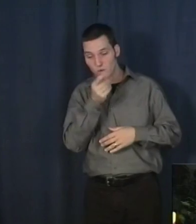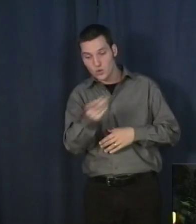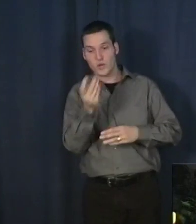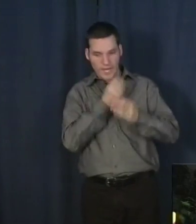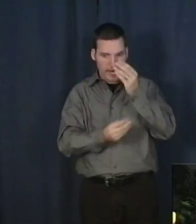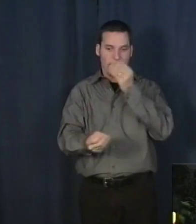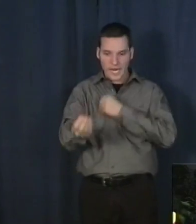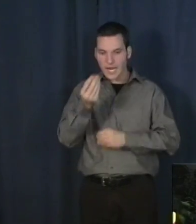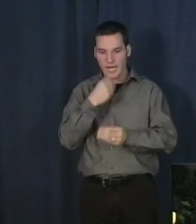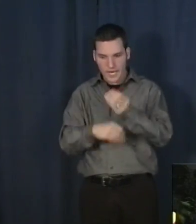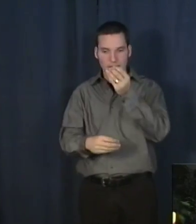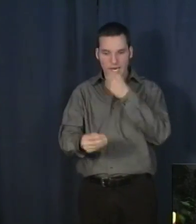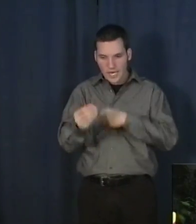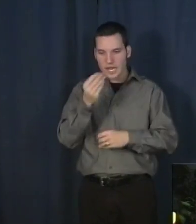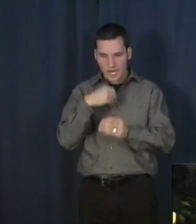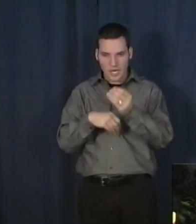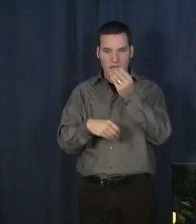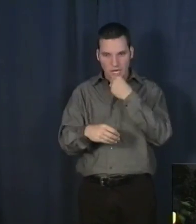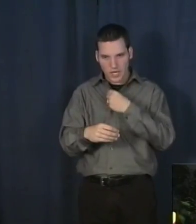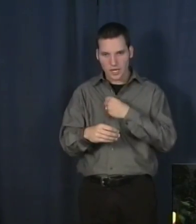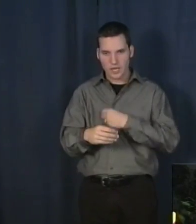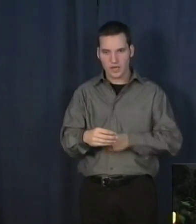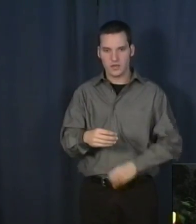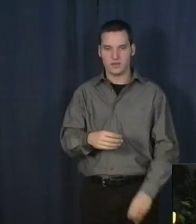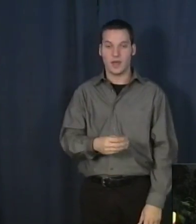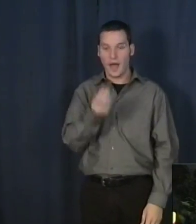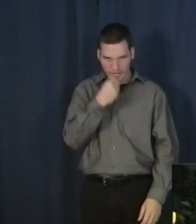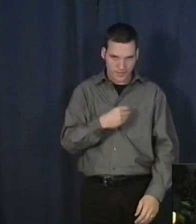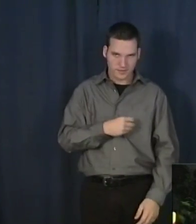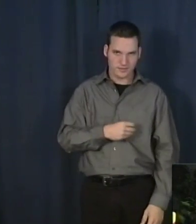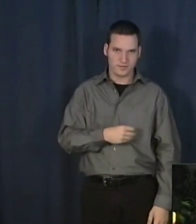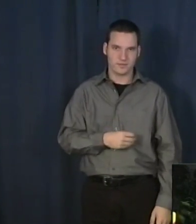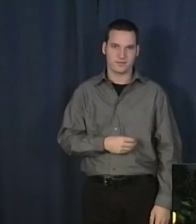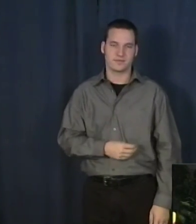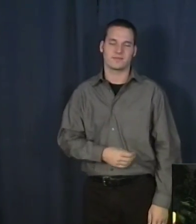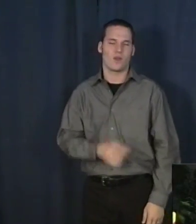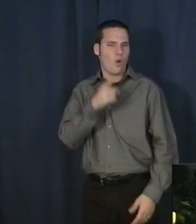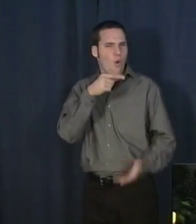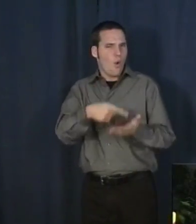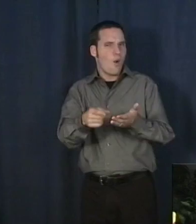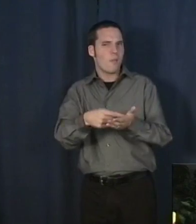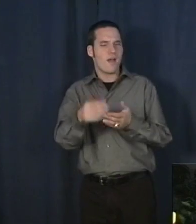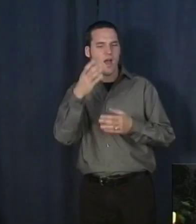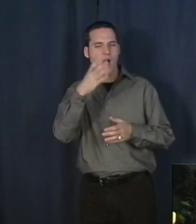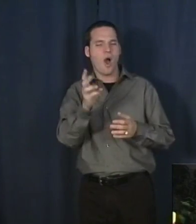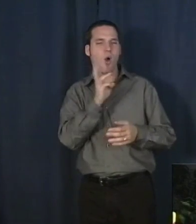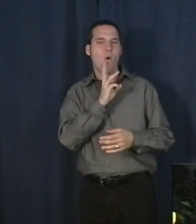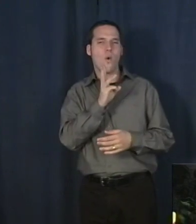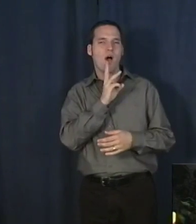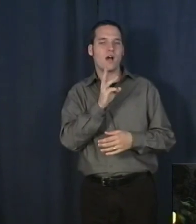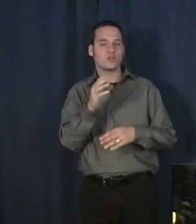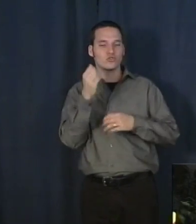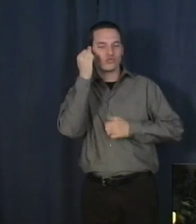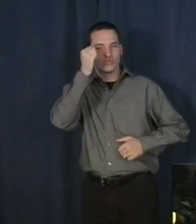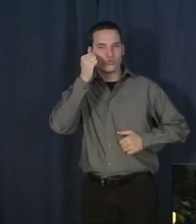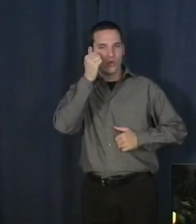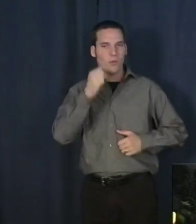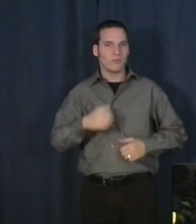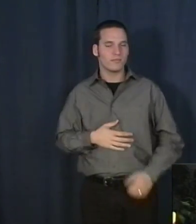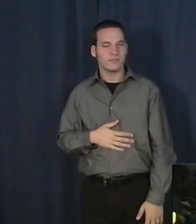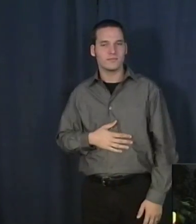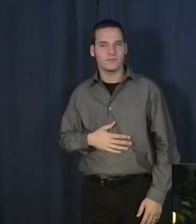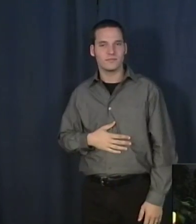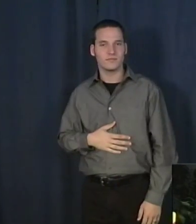pays for the food you eat and eat and eat and eat and eat and eat and eat? Who paid for the hot water and soap you took a shower